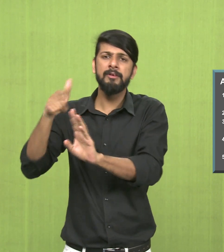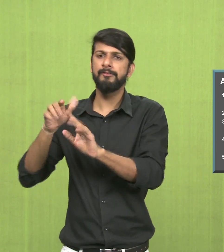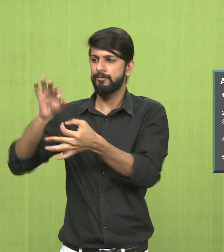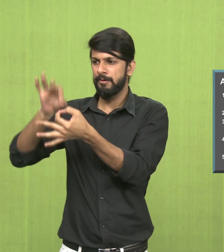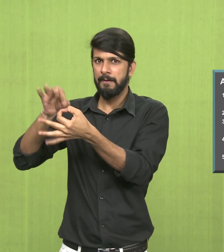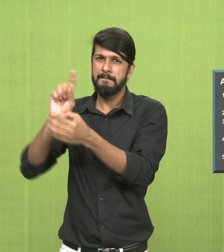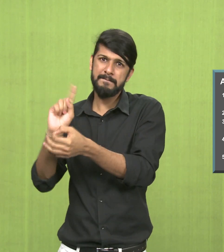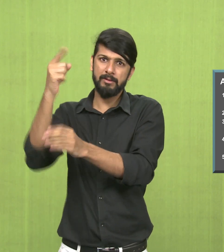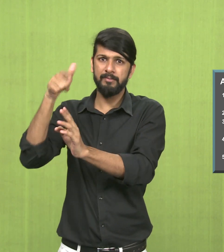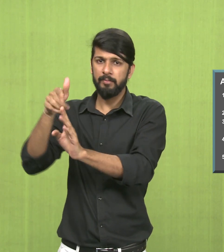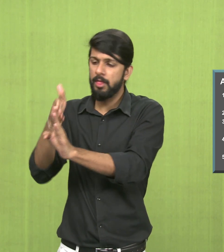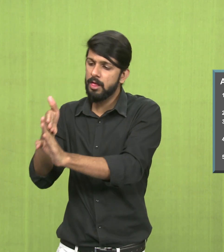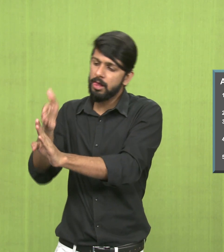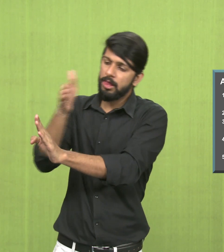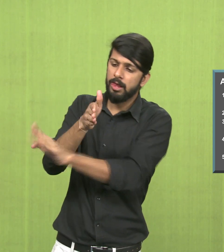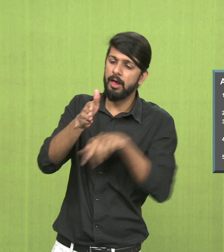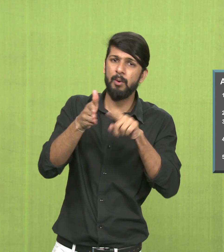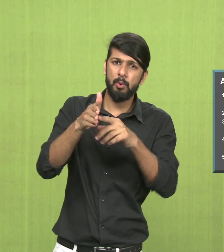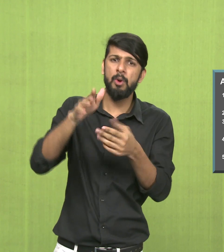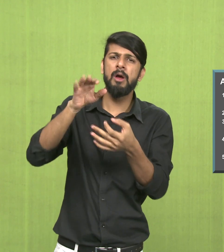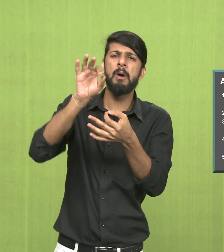based on Buddha's early life, that is the Jataka,